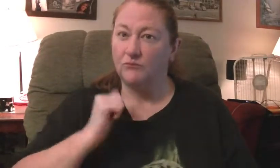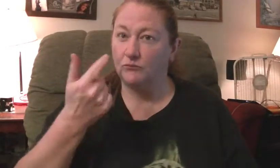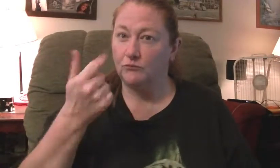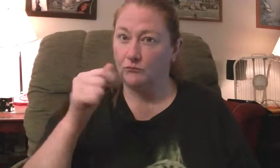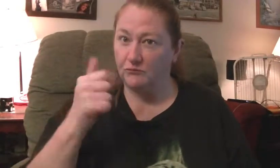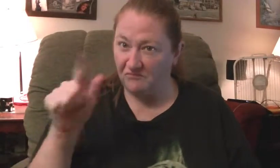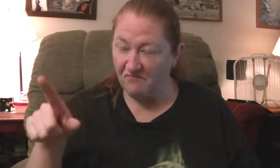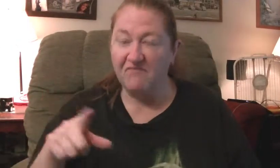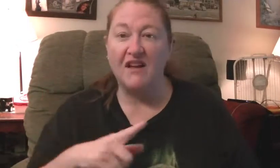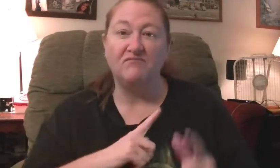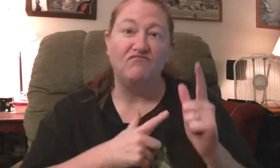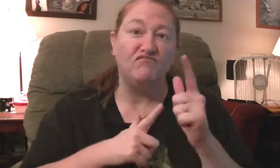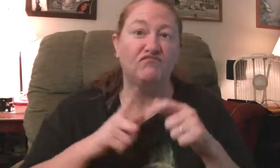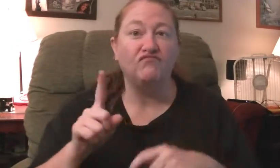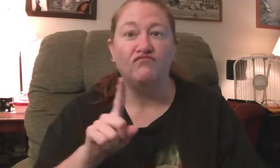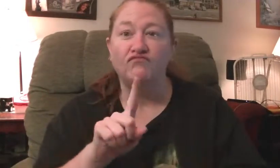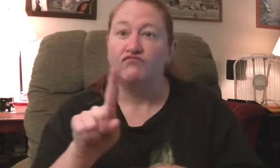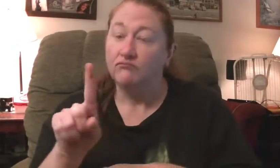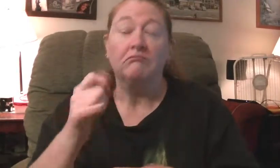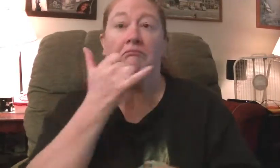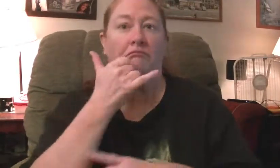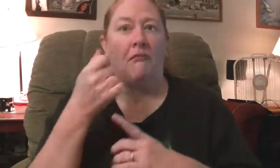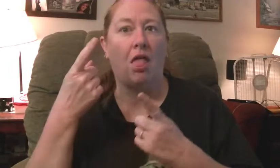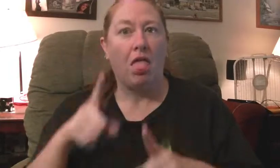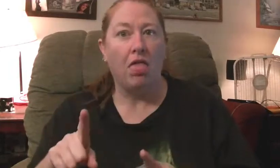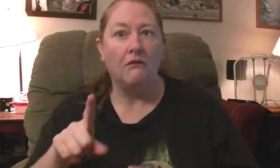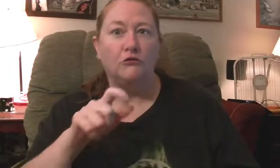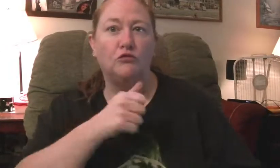I'm going to have a walk It's like a-park I've It a from way